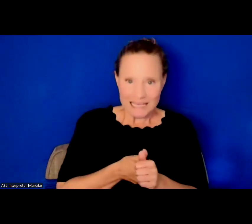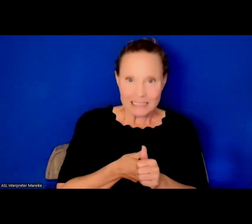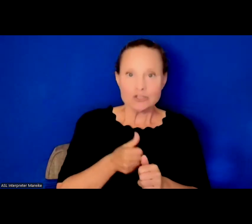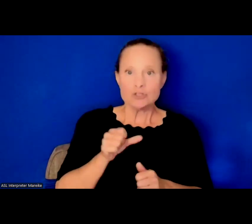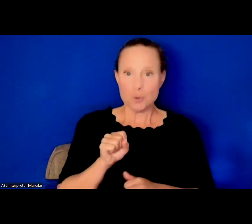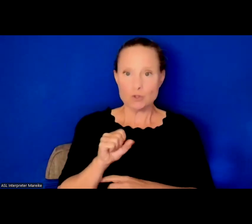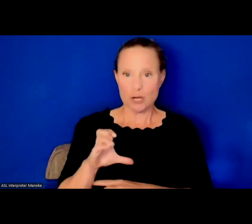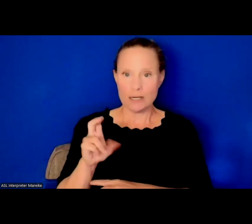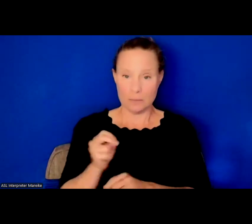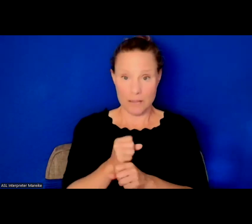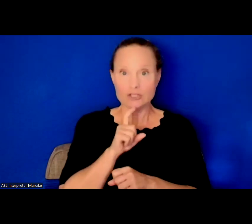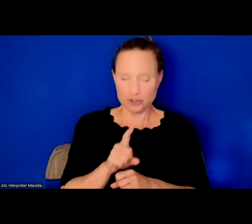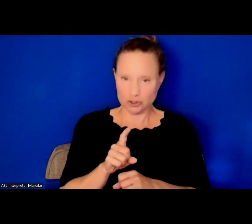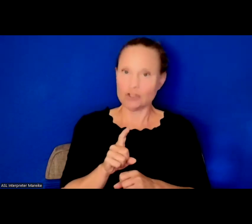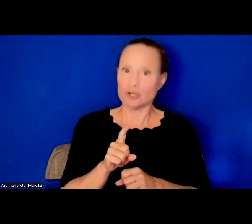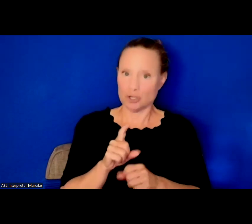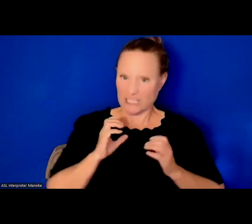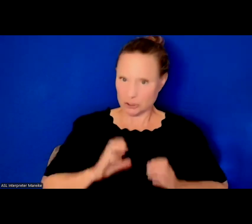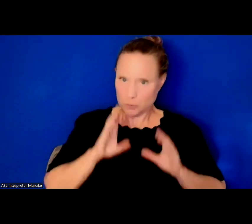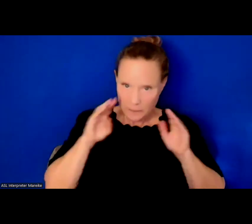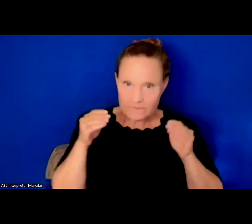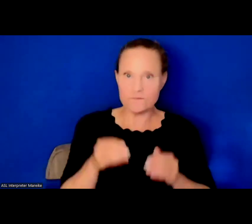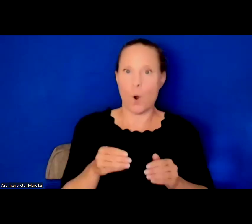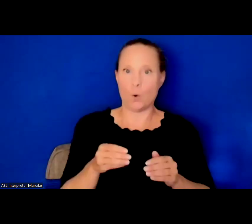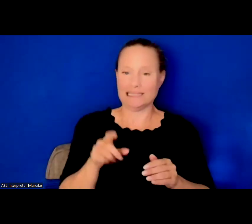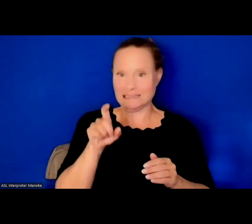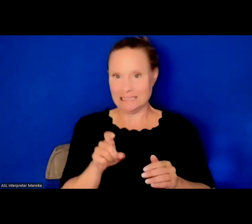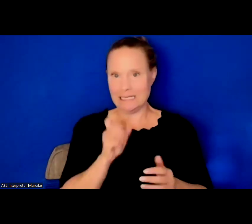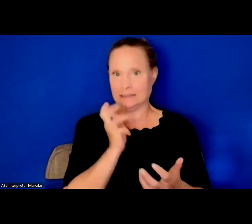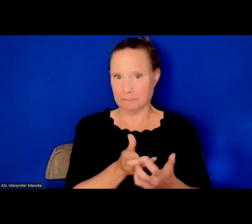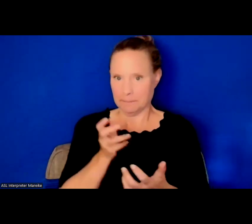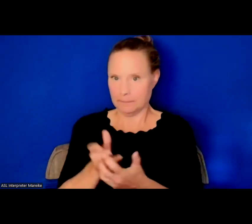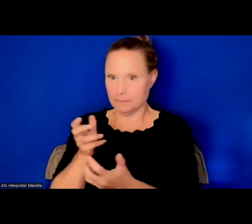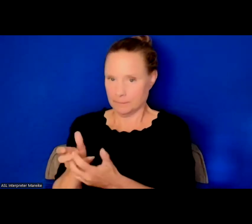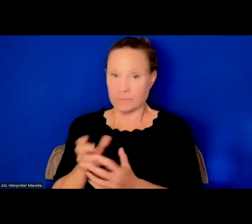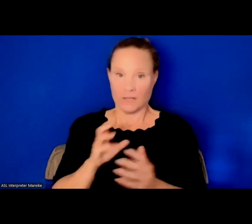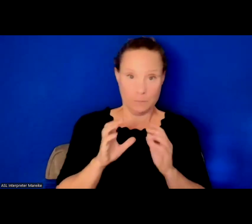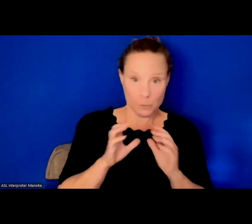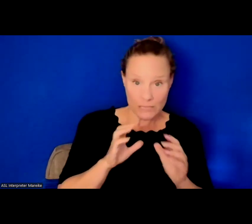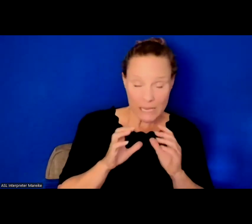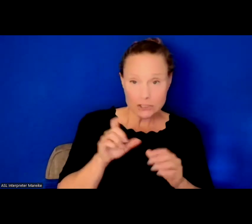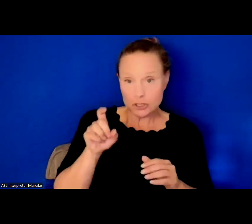it's very consumer driven, and that communications are for all different